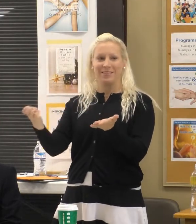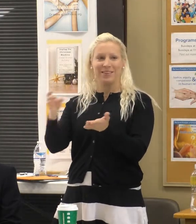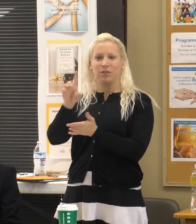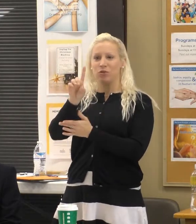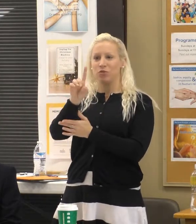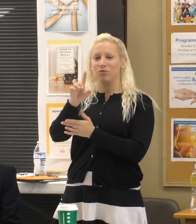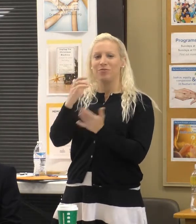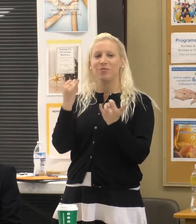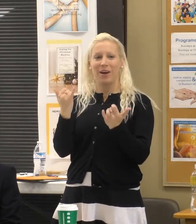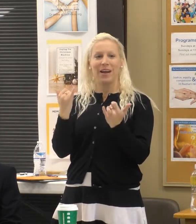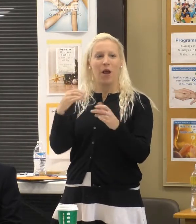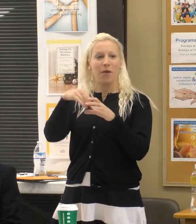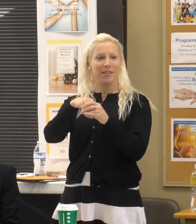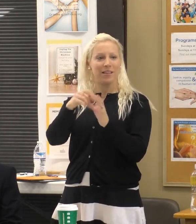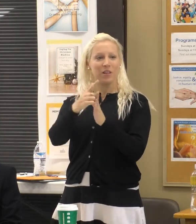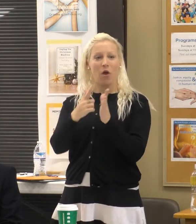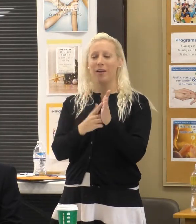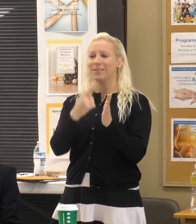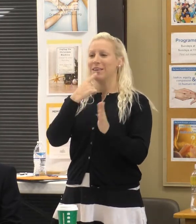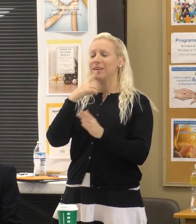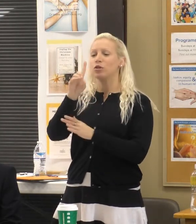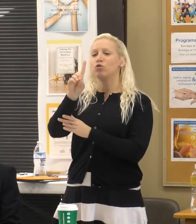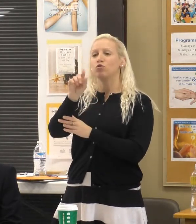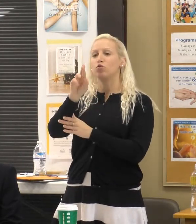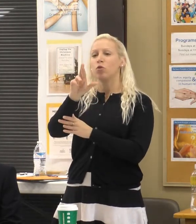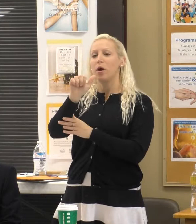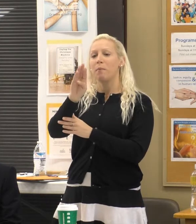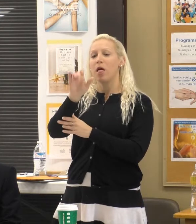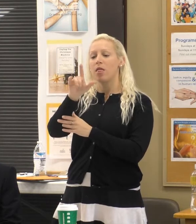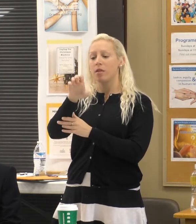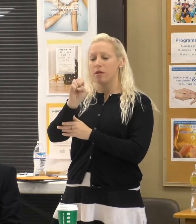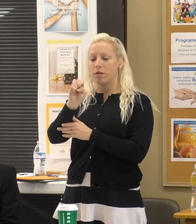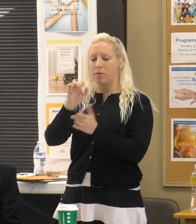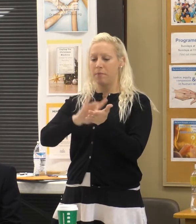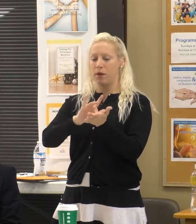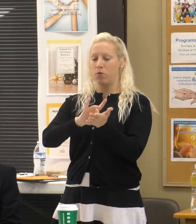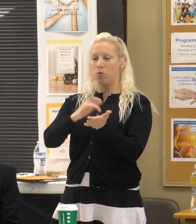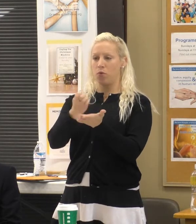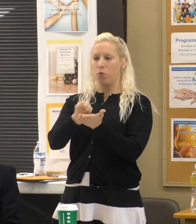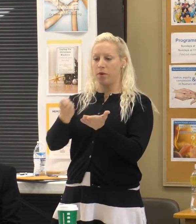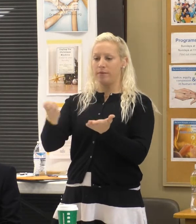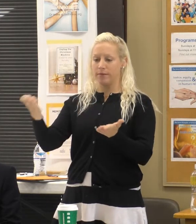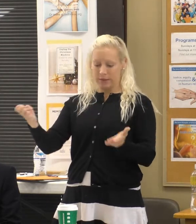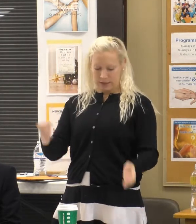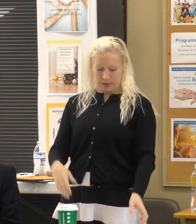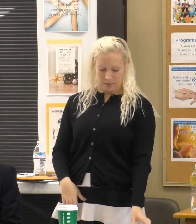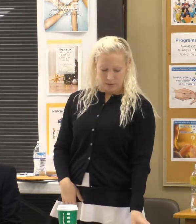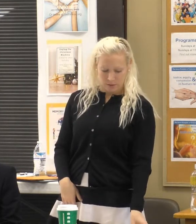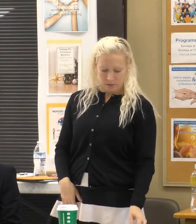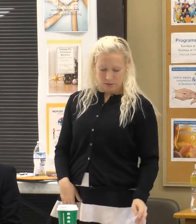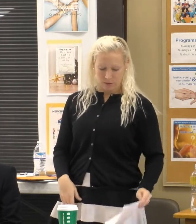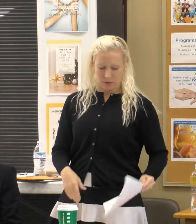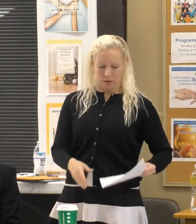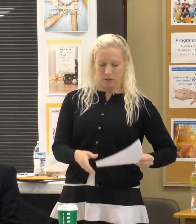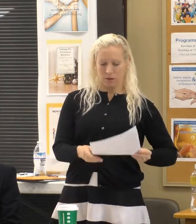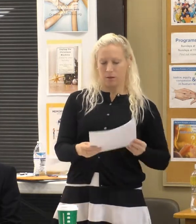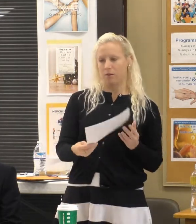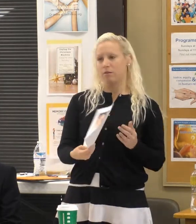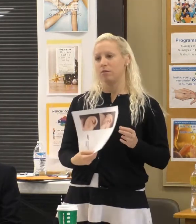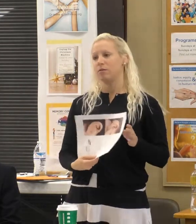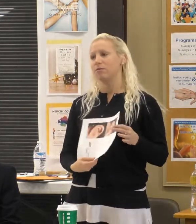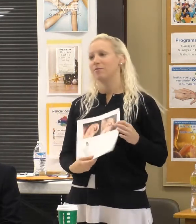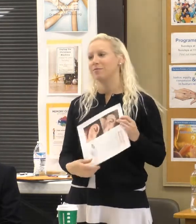hearing to provide hearing aids and equipment. There, within the law, it does talk about